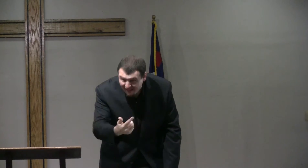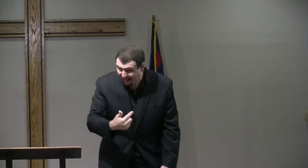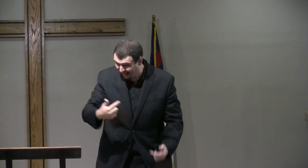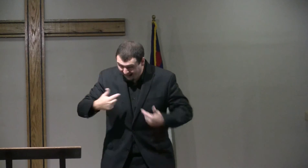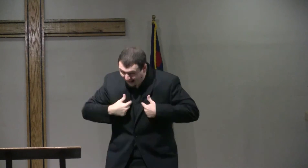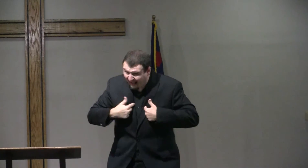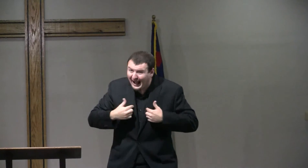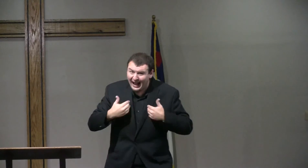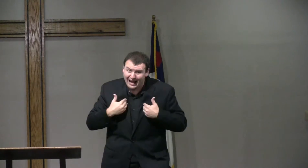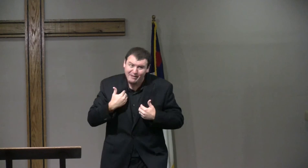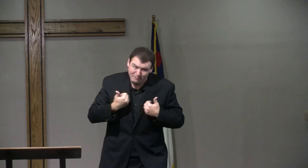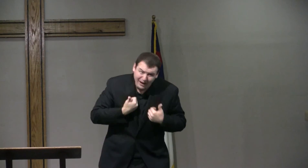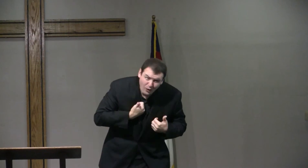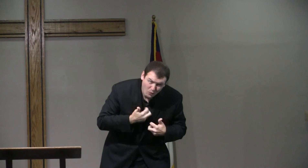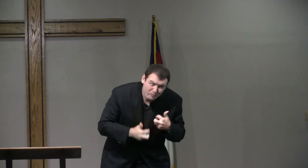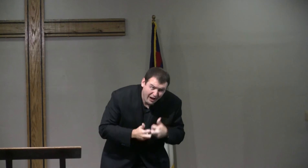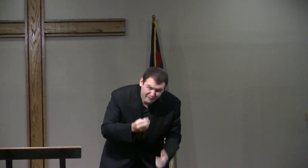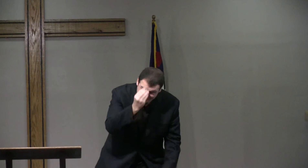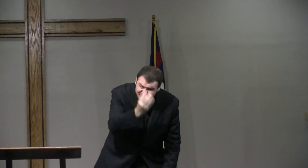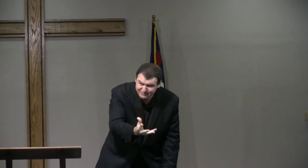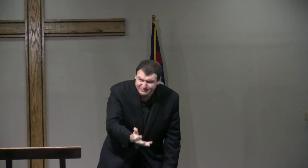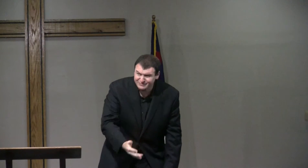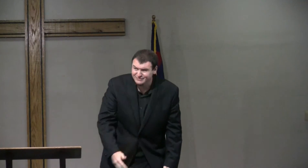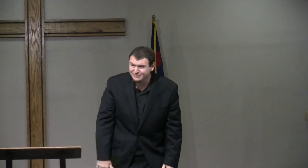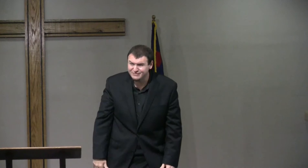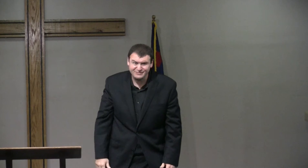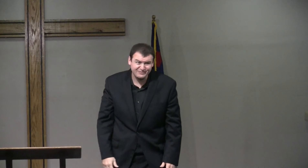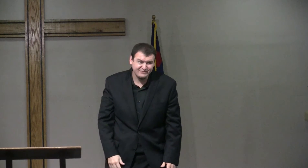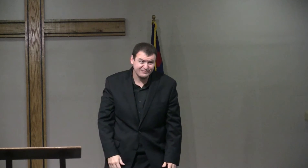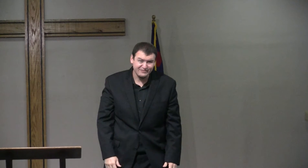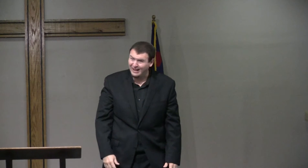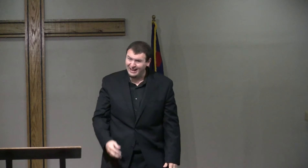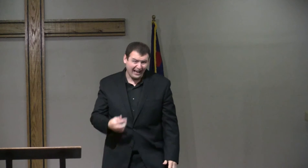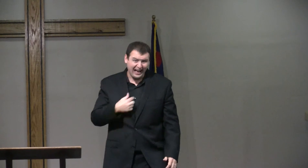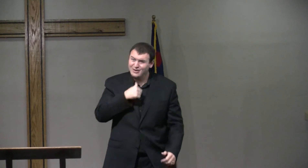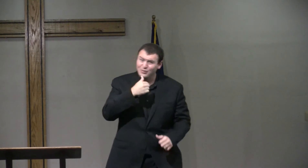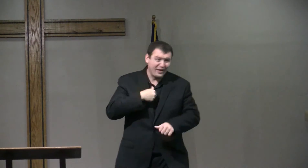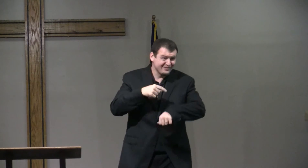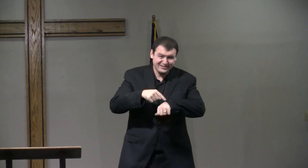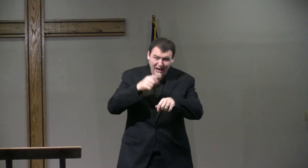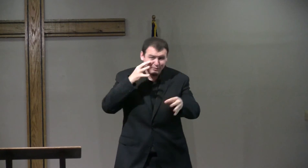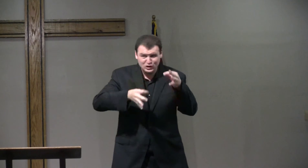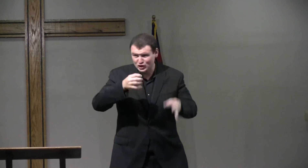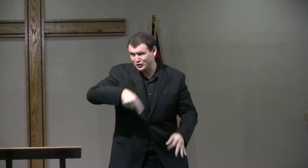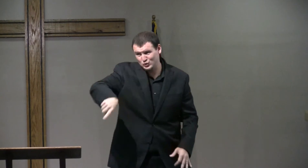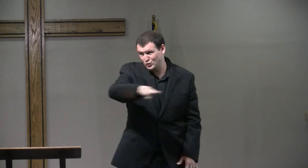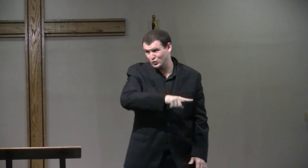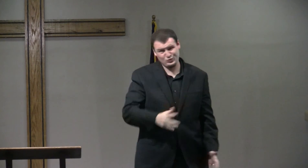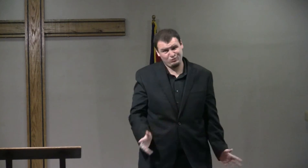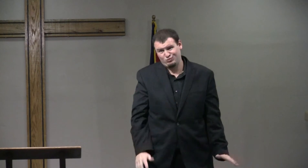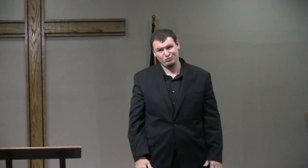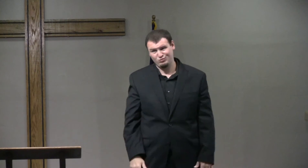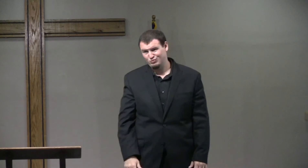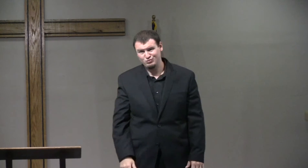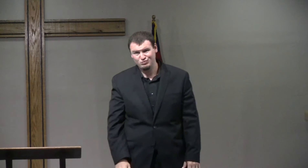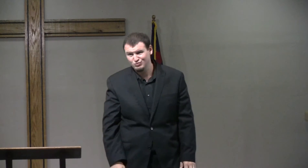We have our own problems. I have my own problems. You know, I don't have time to judge you for your